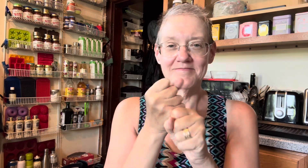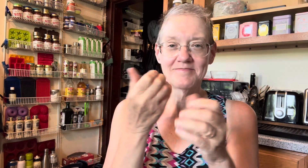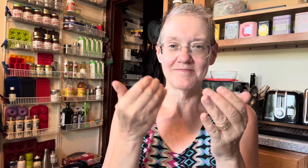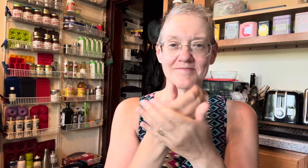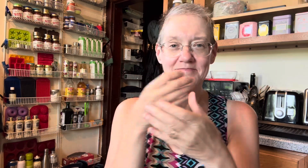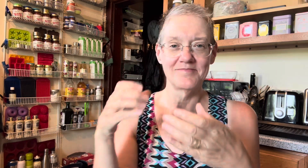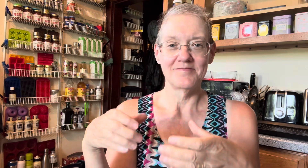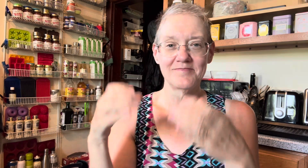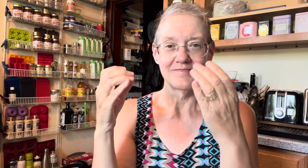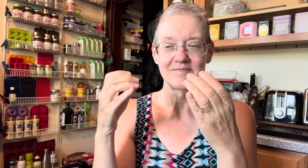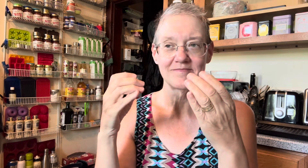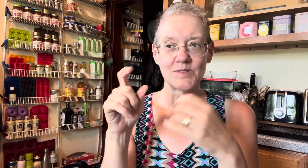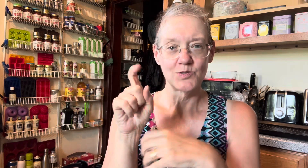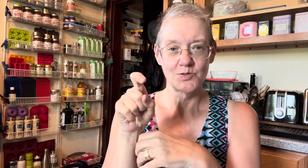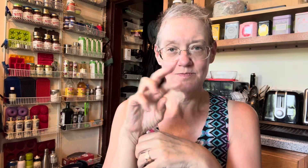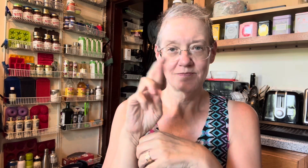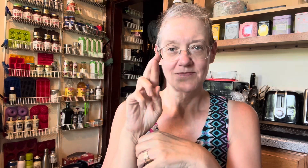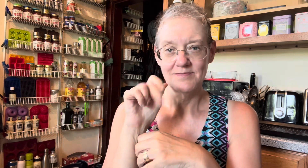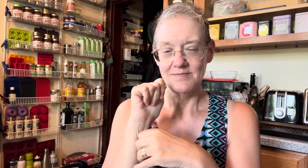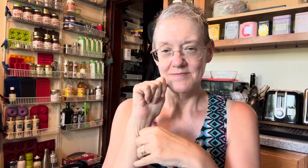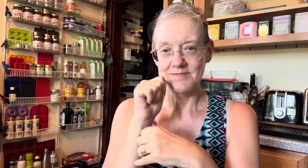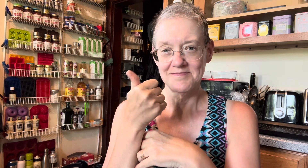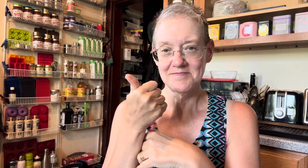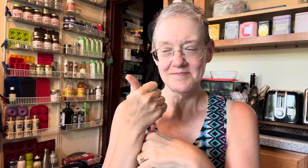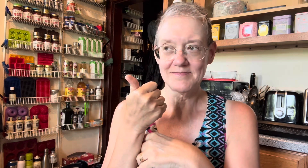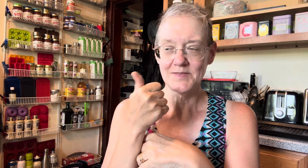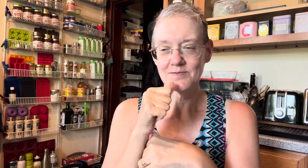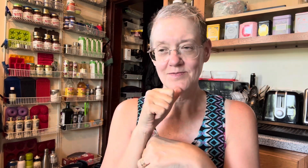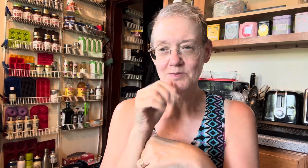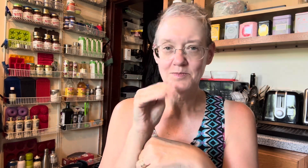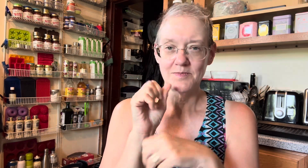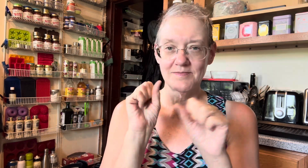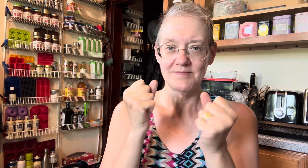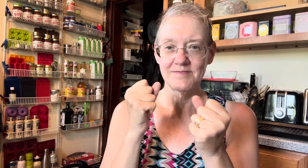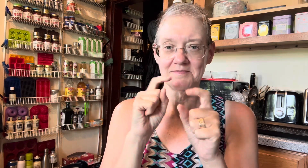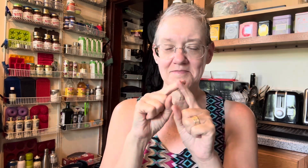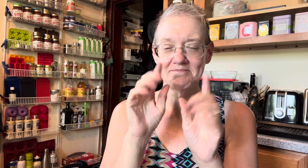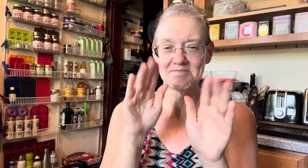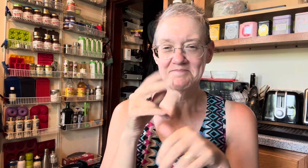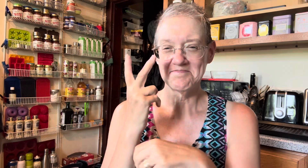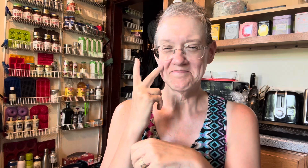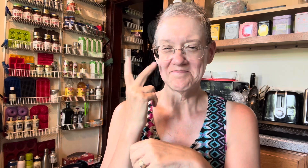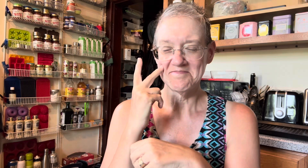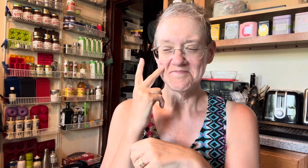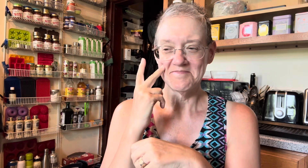That's the last of the yogurt, and I actually have a big patch going now. I have to refill them all tomorrow.